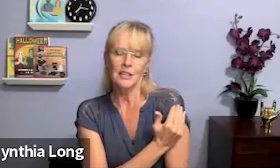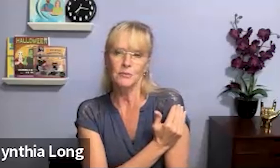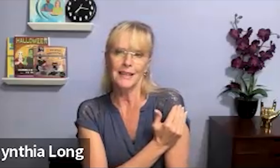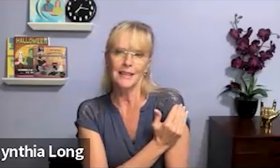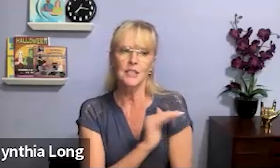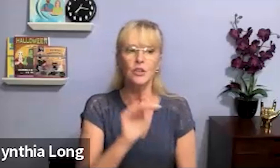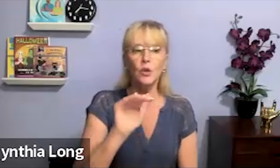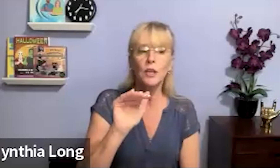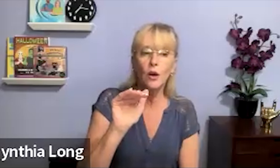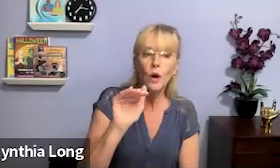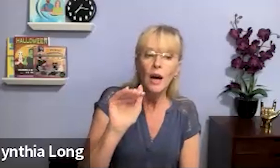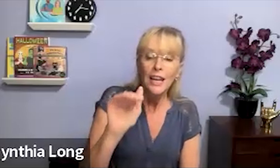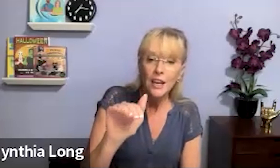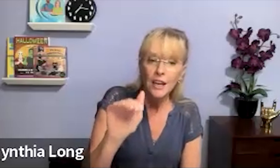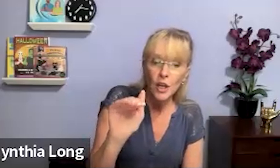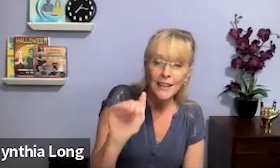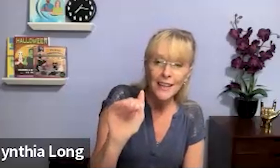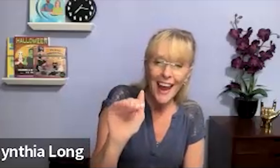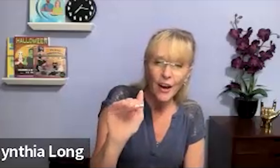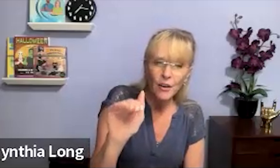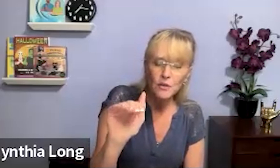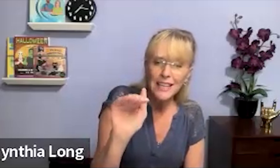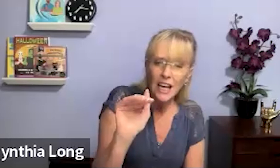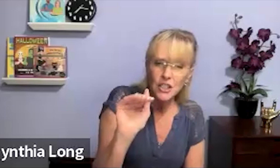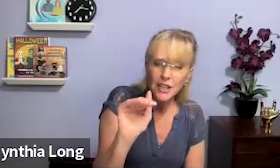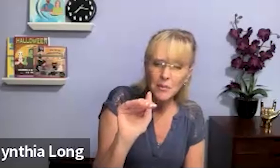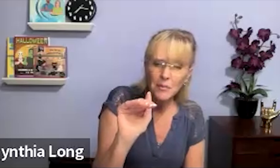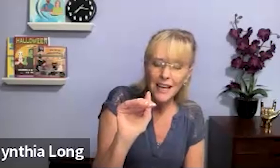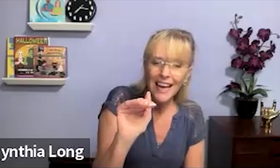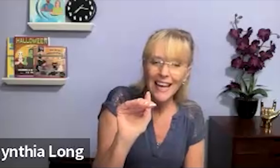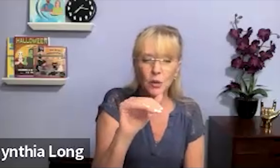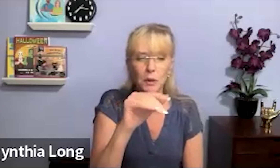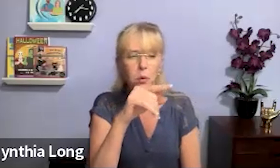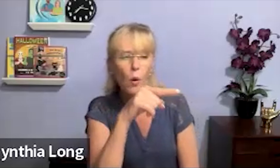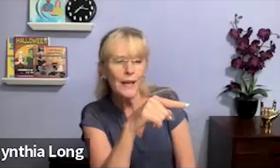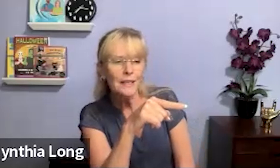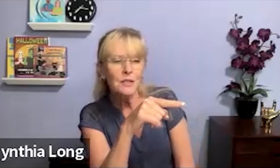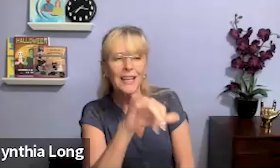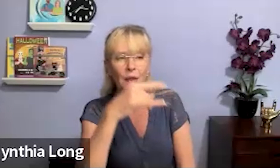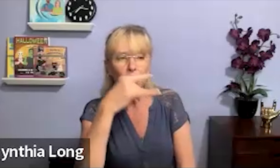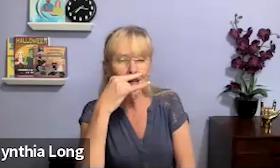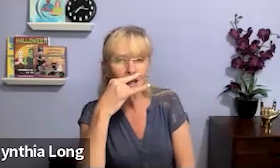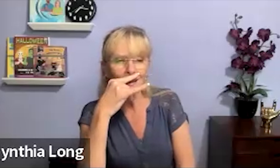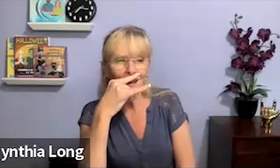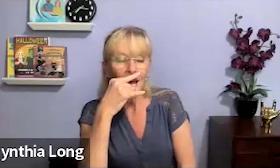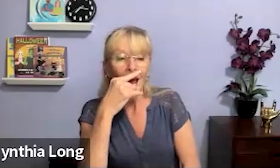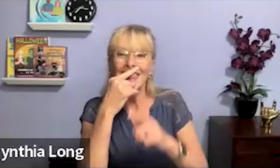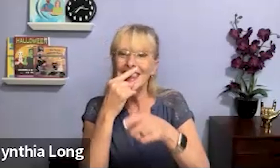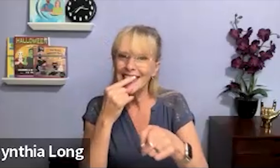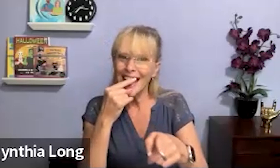touch them like this. So you would go in the air, you would nudge them. And then you would point to the other kid, and then